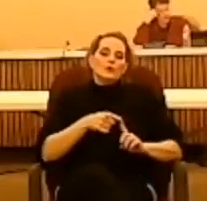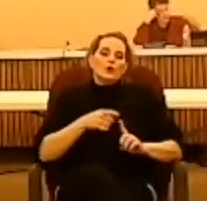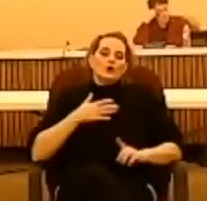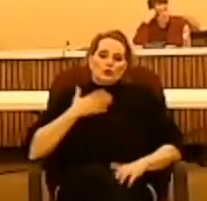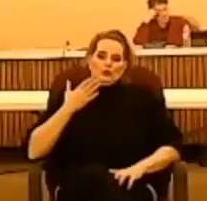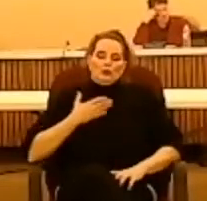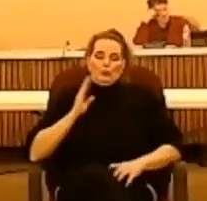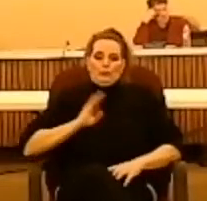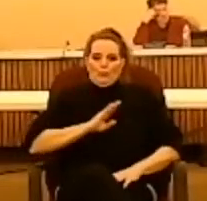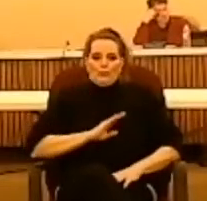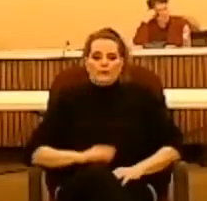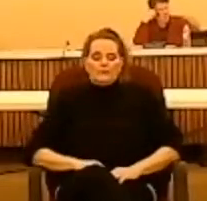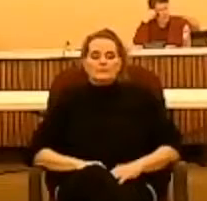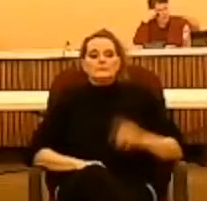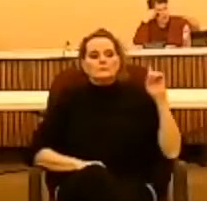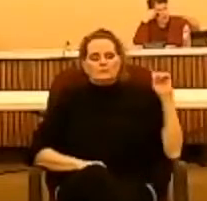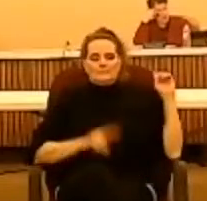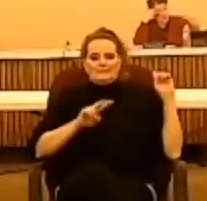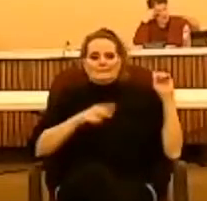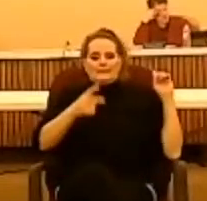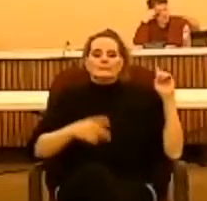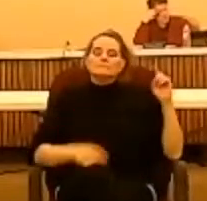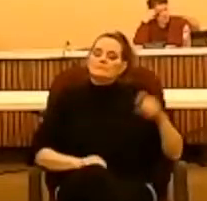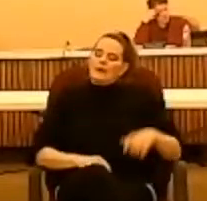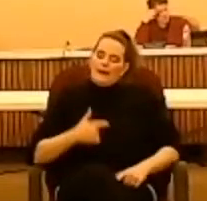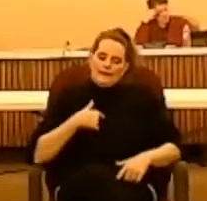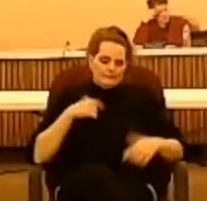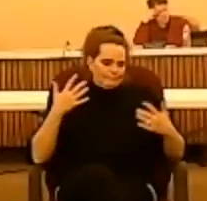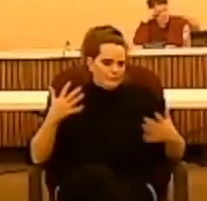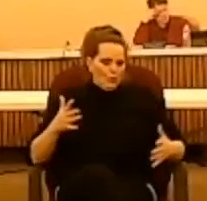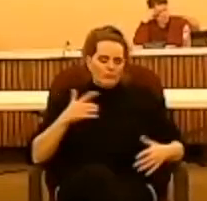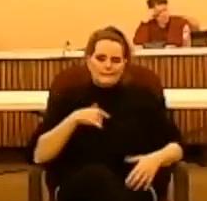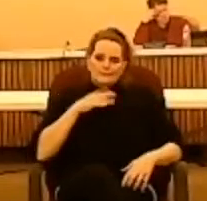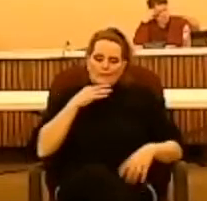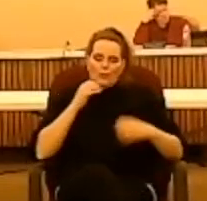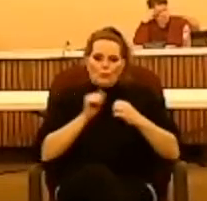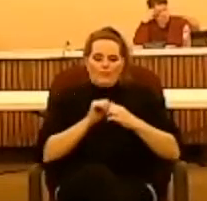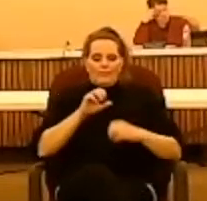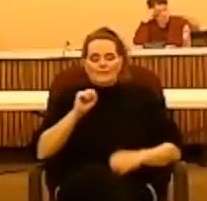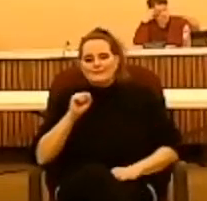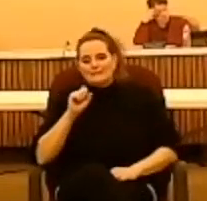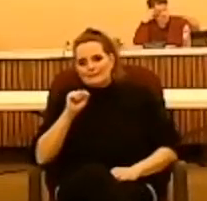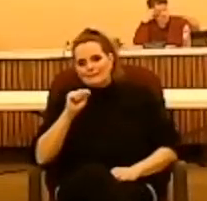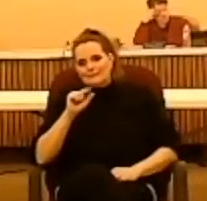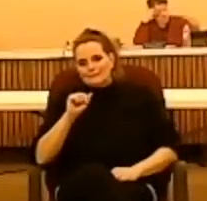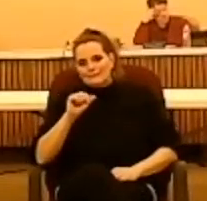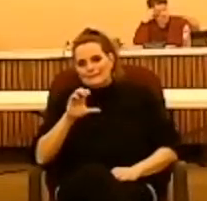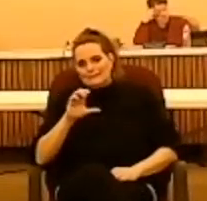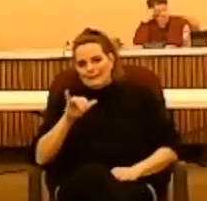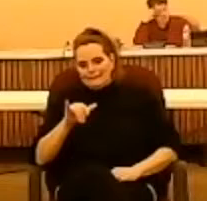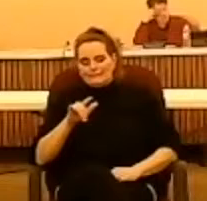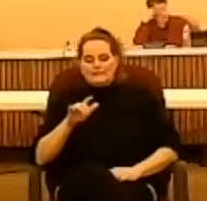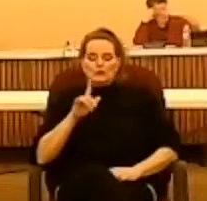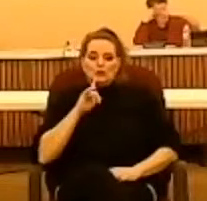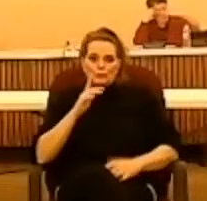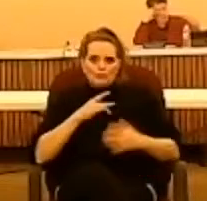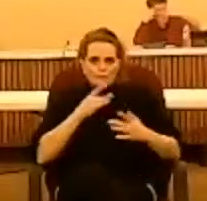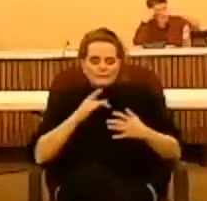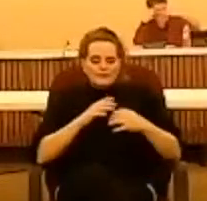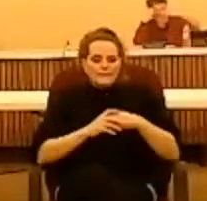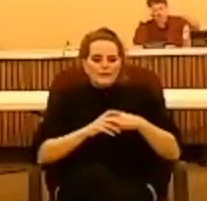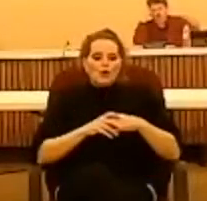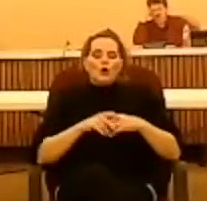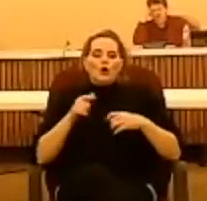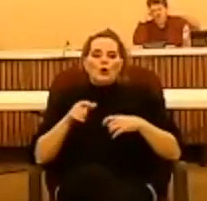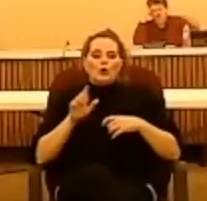So again, I spoke to Stacy. She was very excited to get going. Her resume I don't think could have been